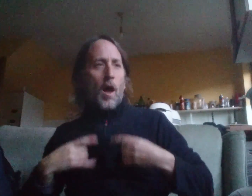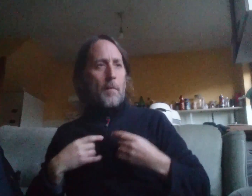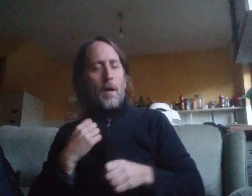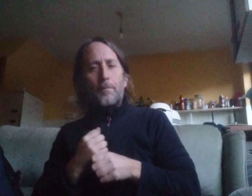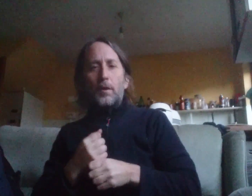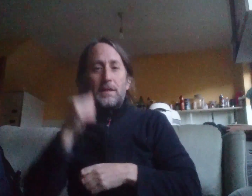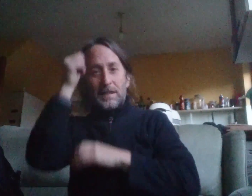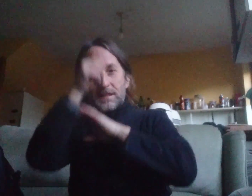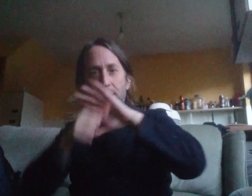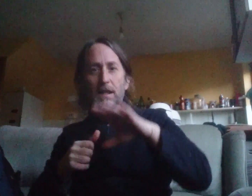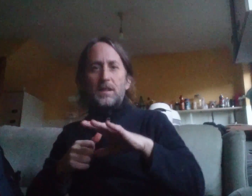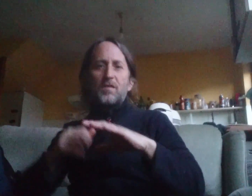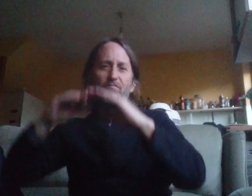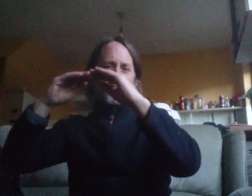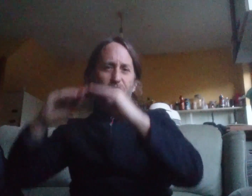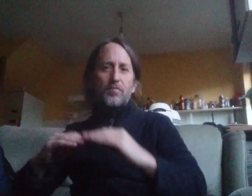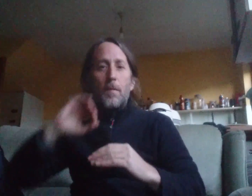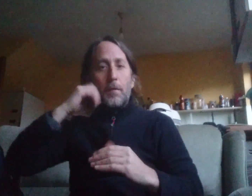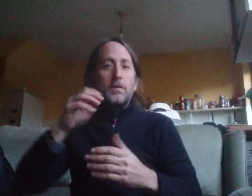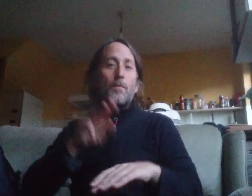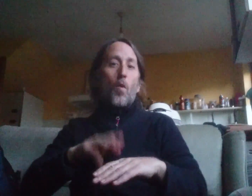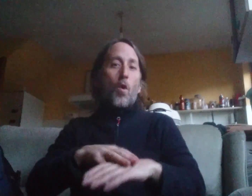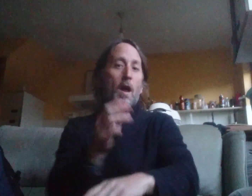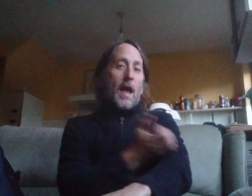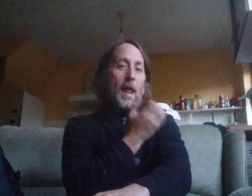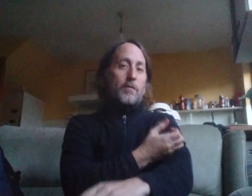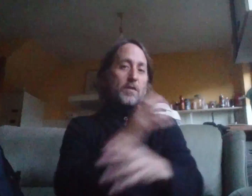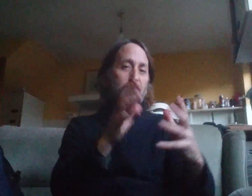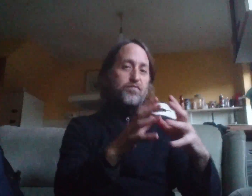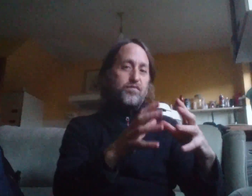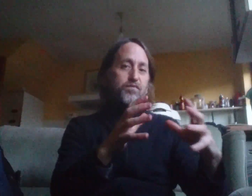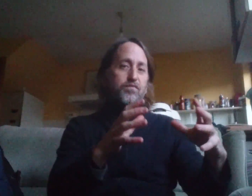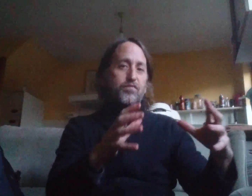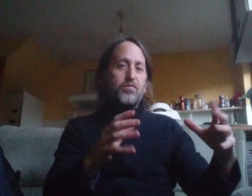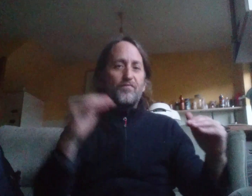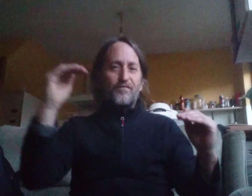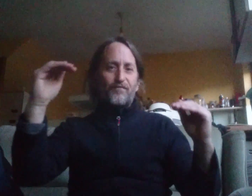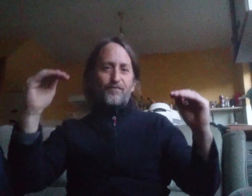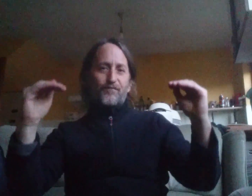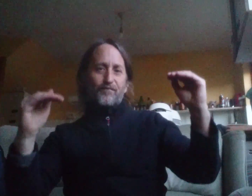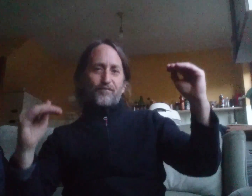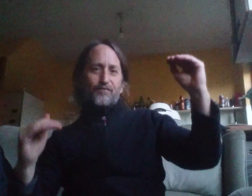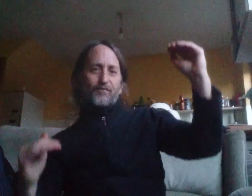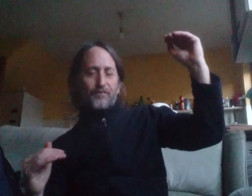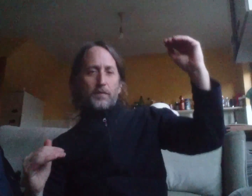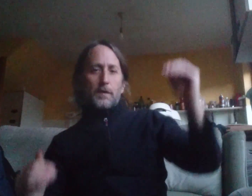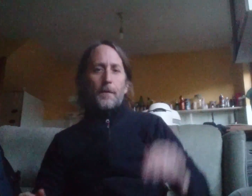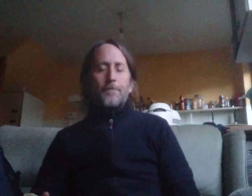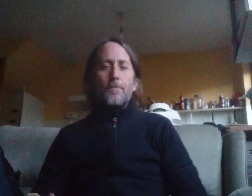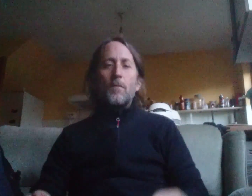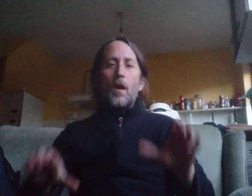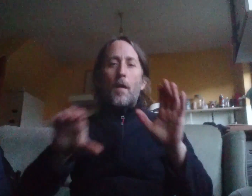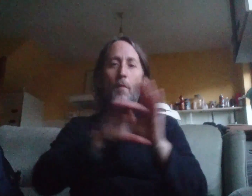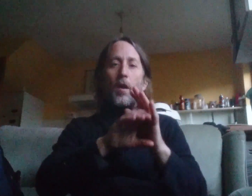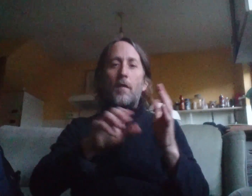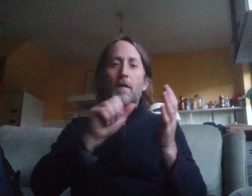burgeoning gadgetry. Chapter 11. Paragraph 11. The performance of many domestic chores